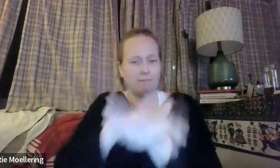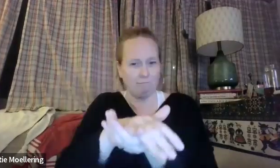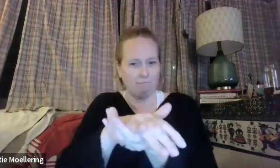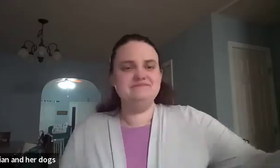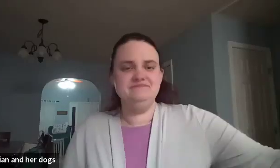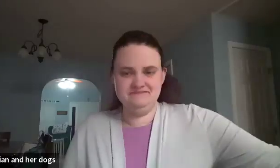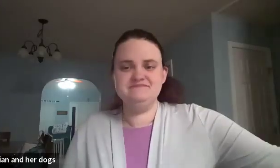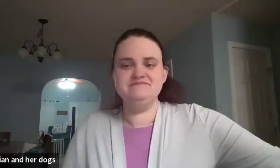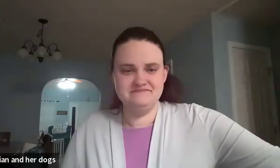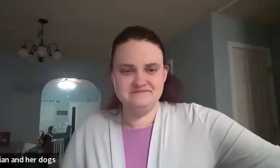Mm-hmm.